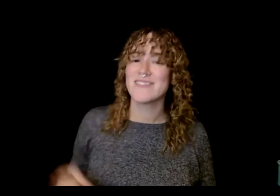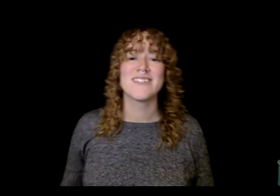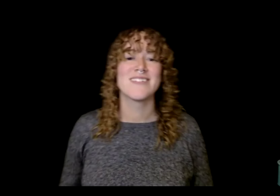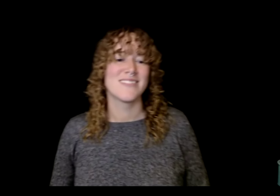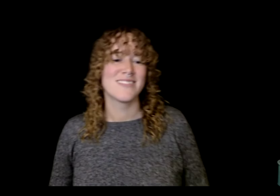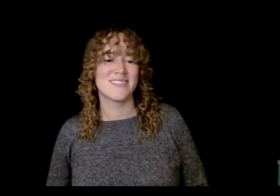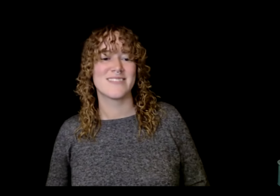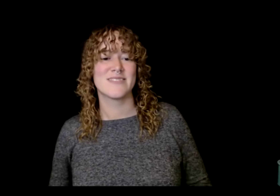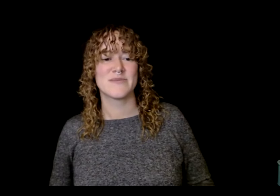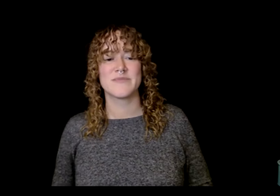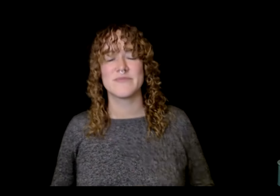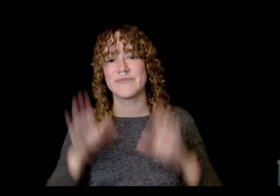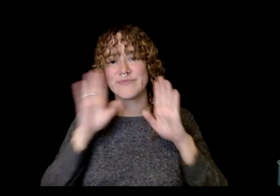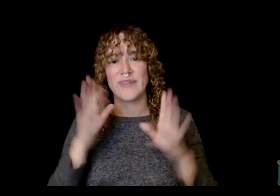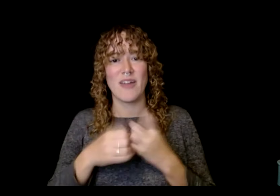Hi, everyone.